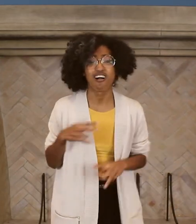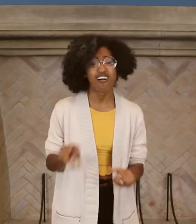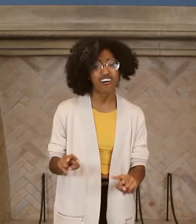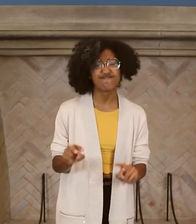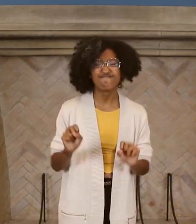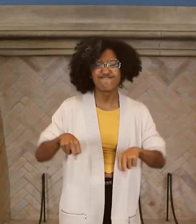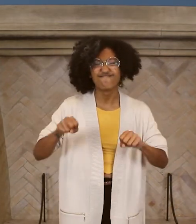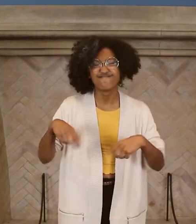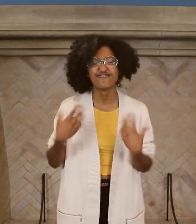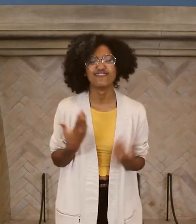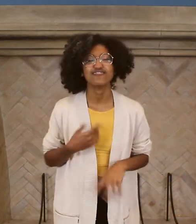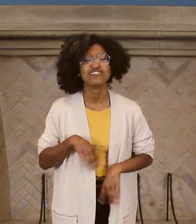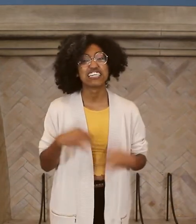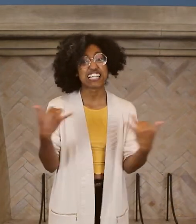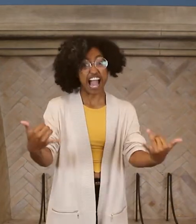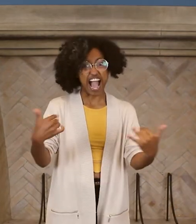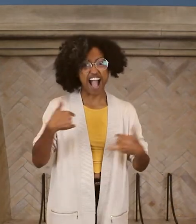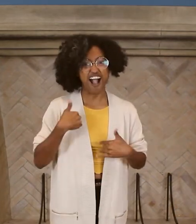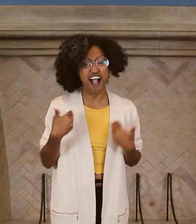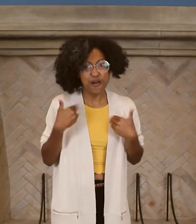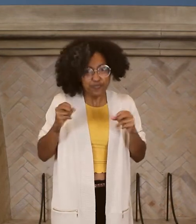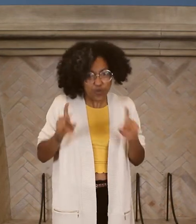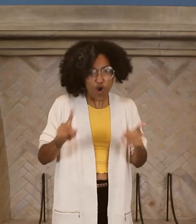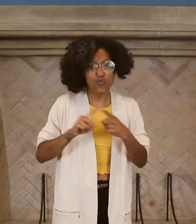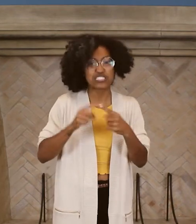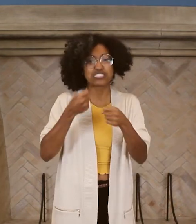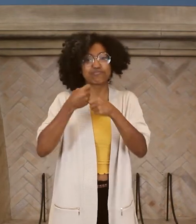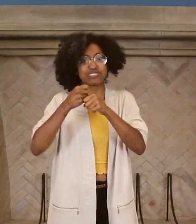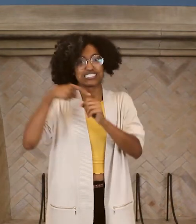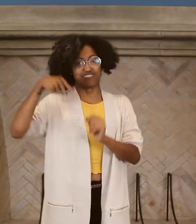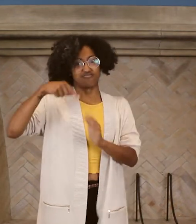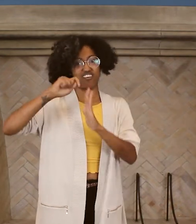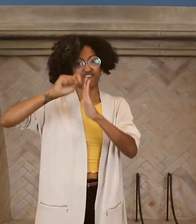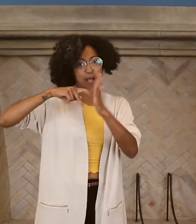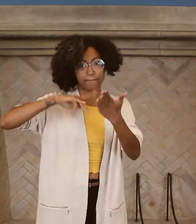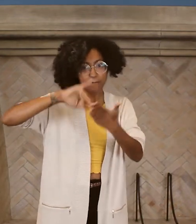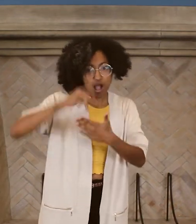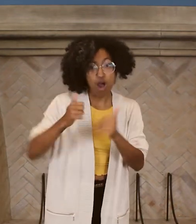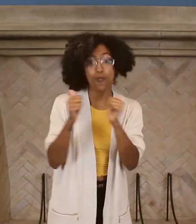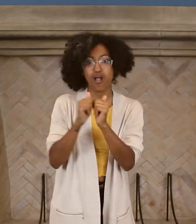And now I have the opportunity to make short movies on projects.